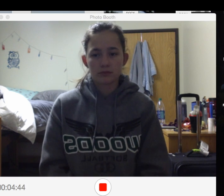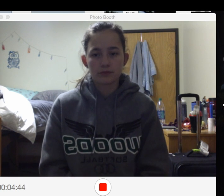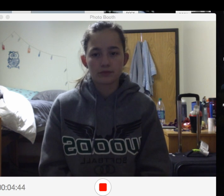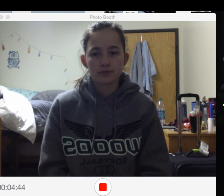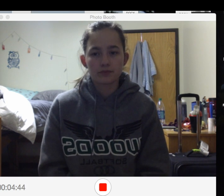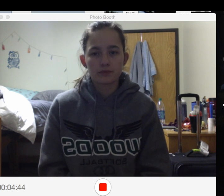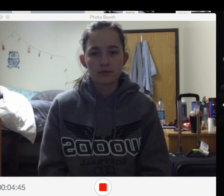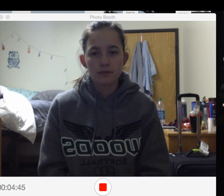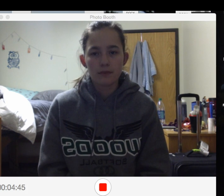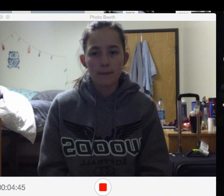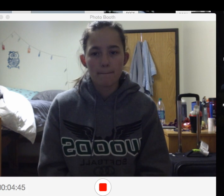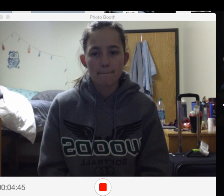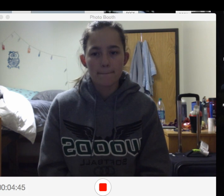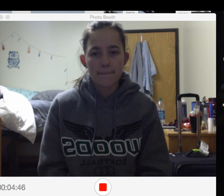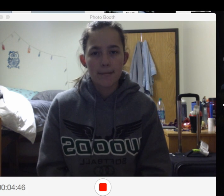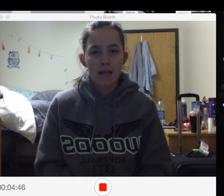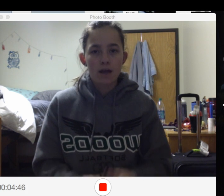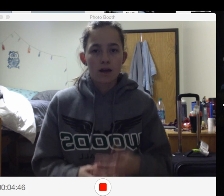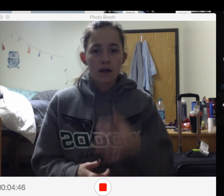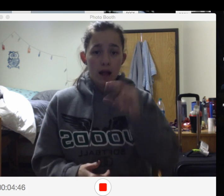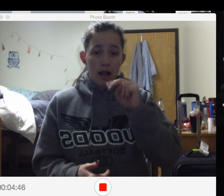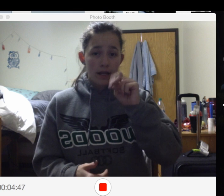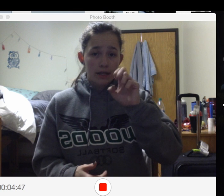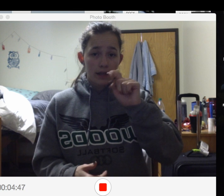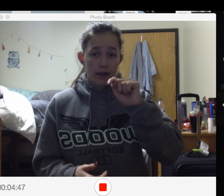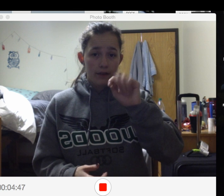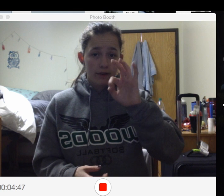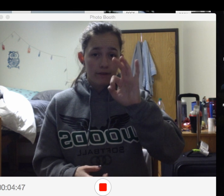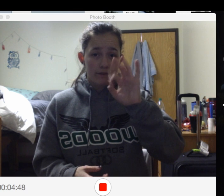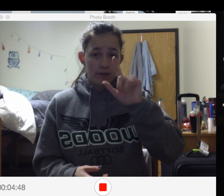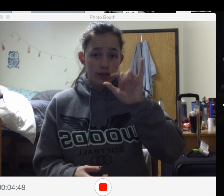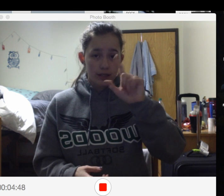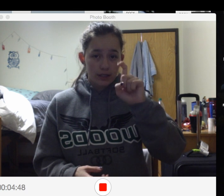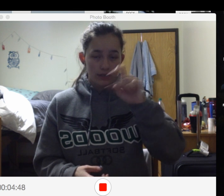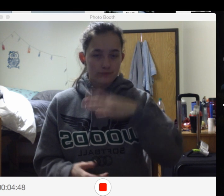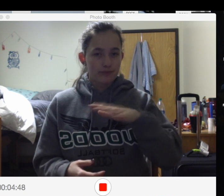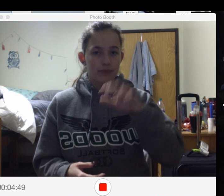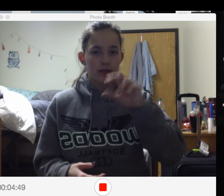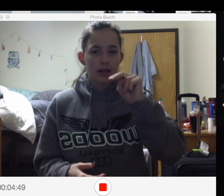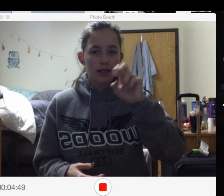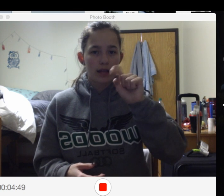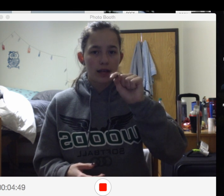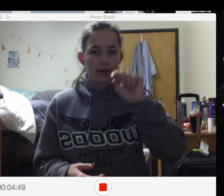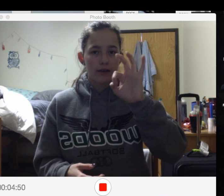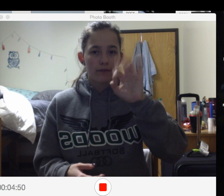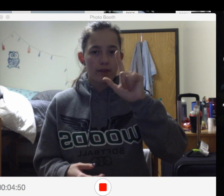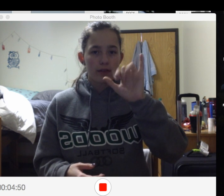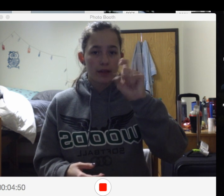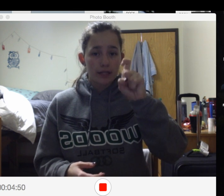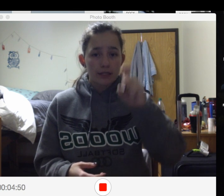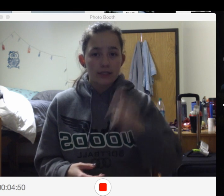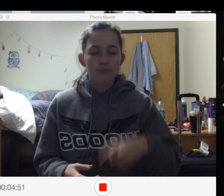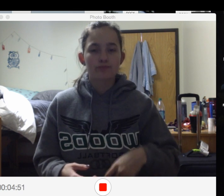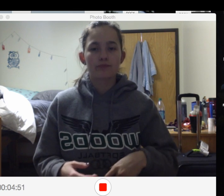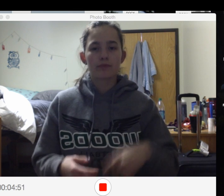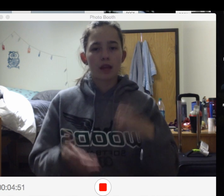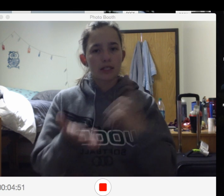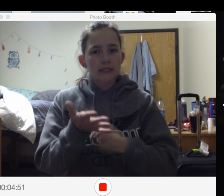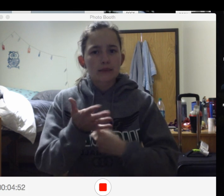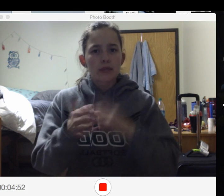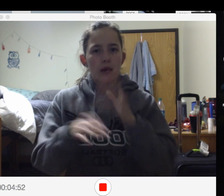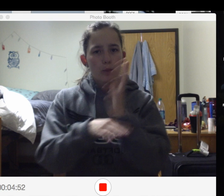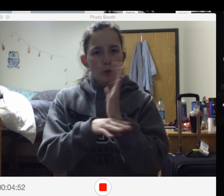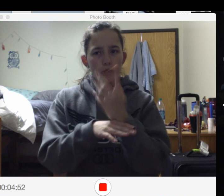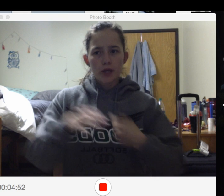at the Netflix queues, and they noticed something kind of funny that a lot of us probably have noticed, which is there's some movies that just sort of zip right up and